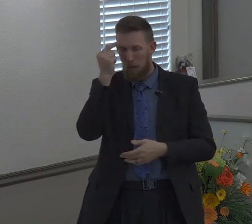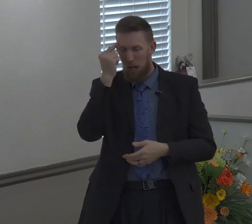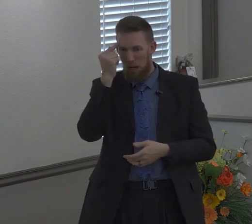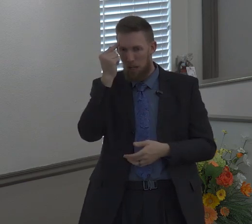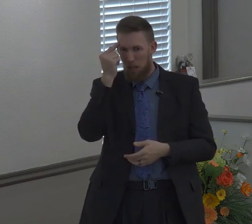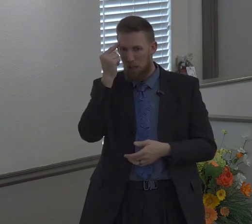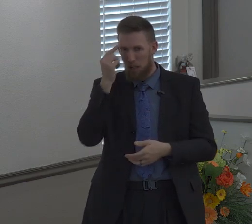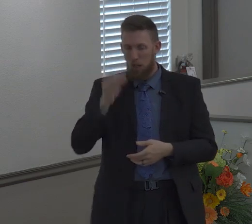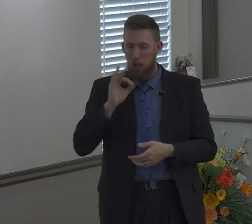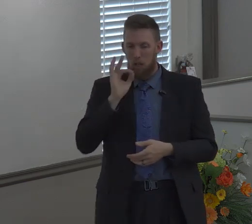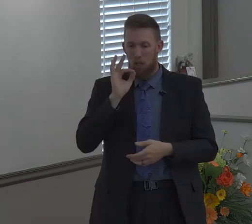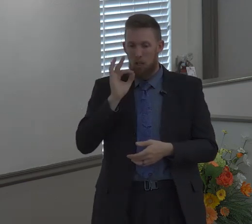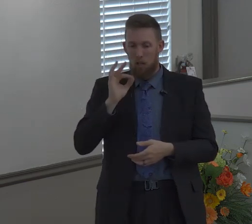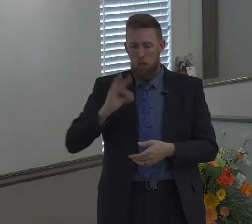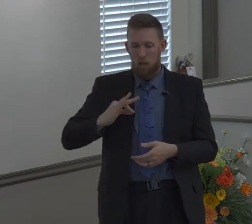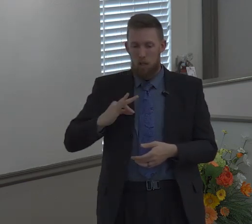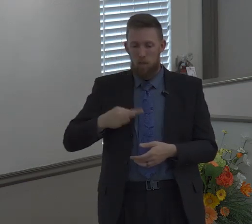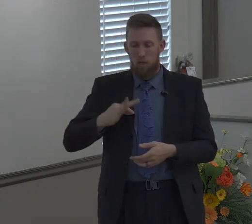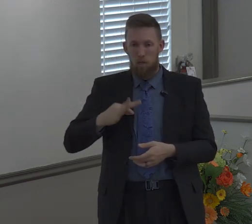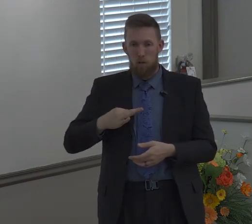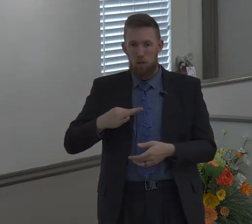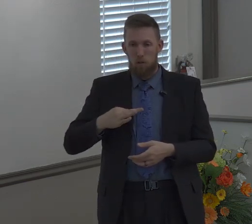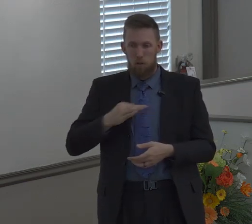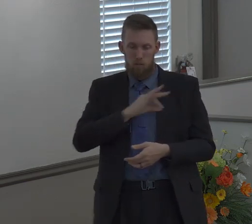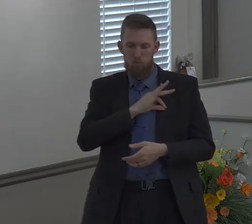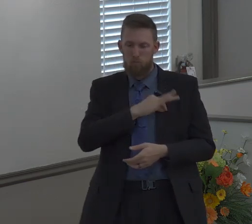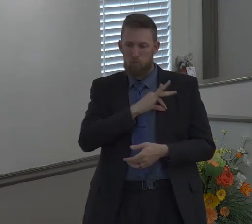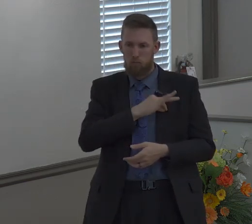The fruits of the Spirit found in Galatians 5.